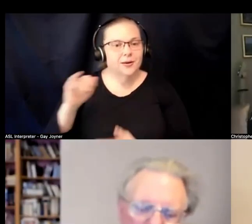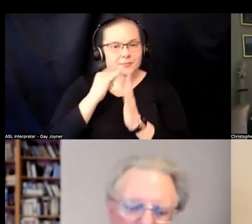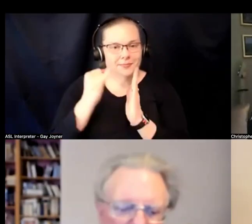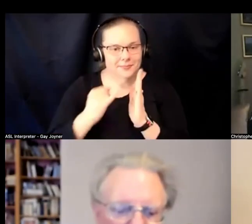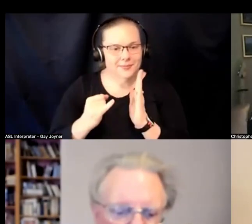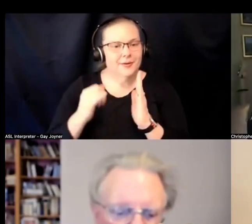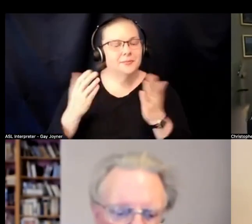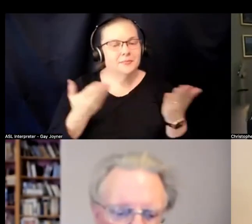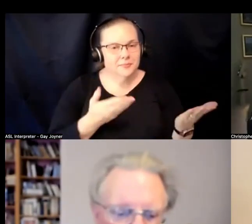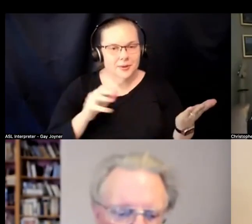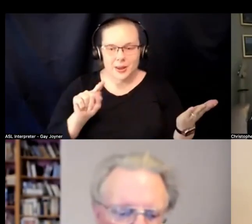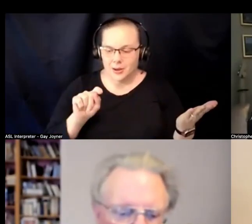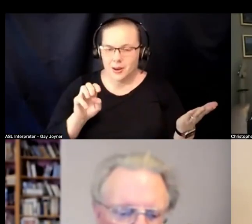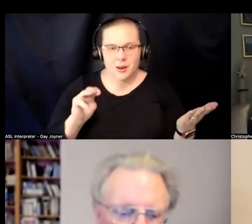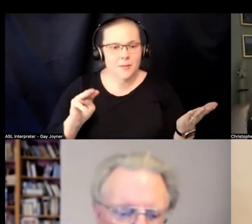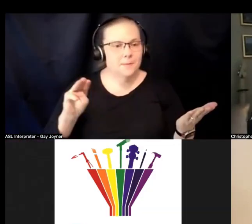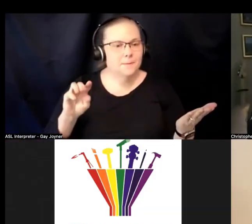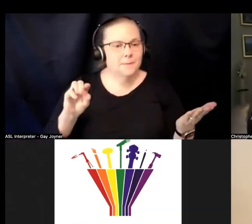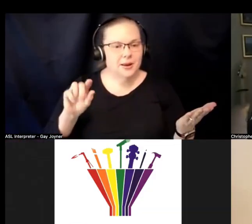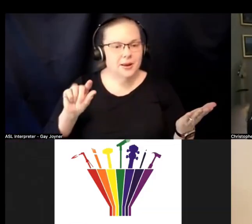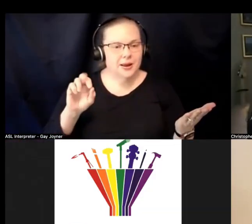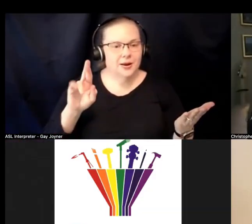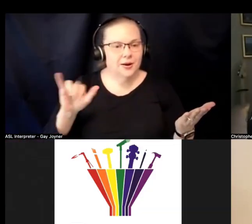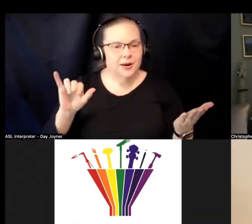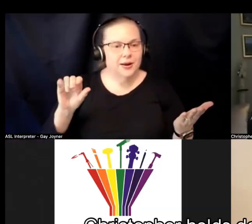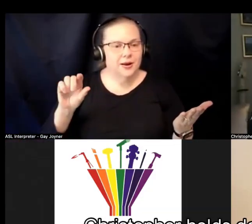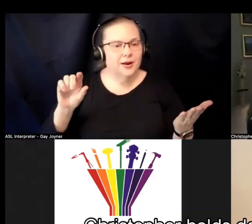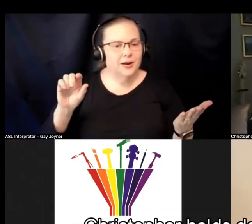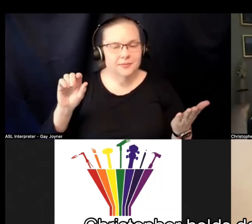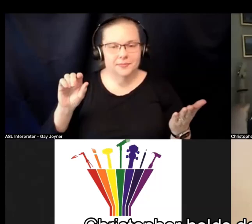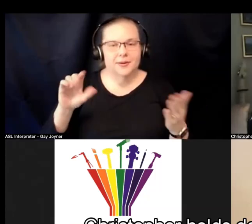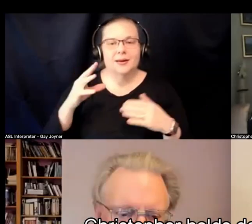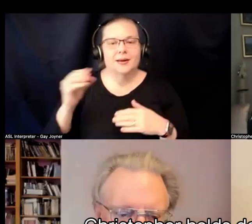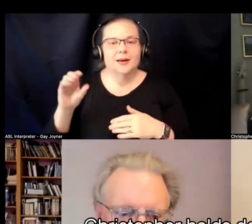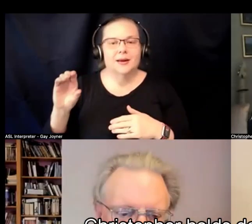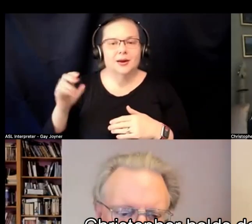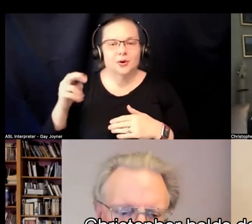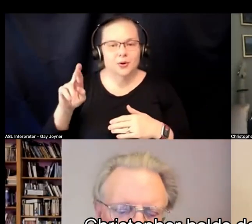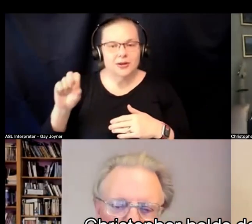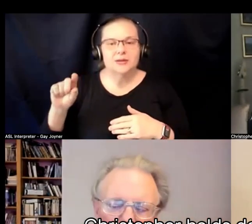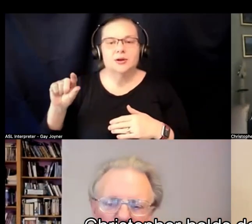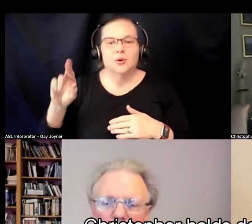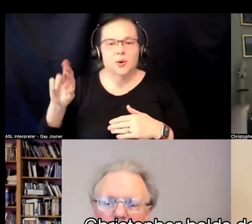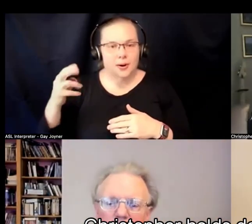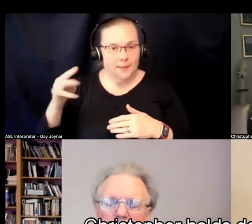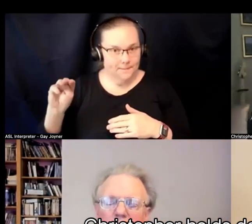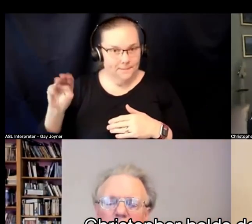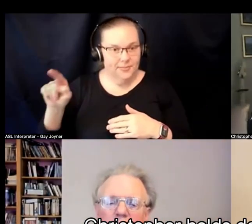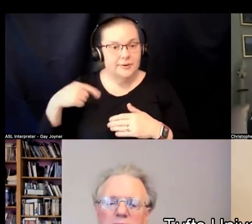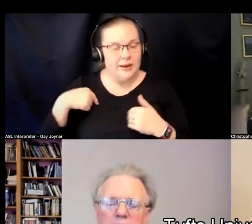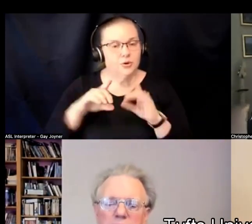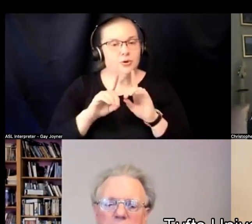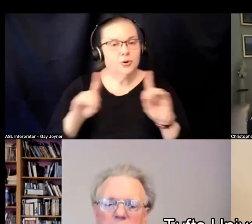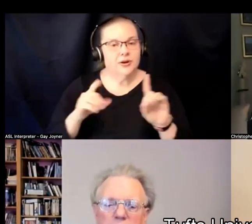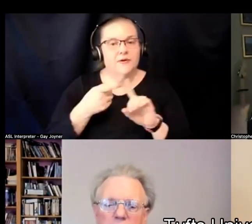C. Gorham, and ASL interpreter Gay. Christopher holds degrees from the University of Michigan,